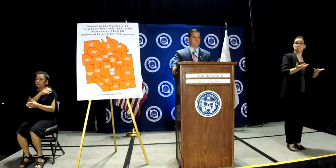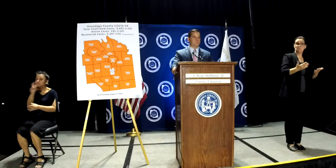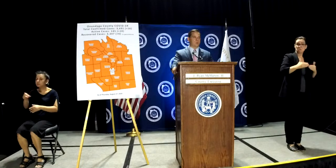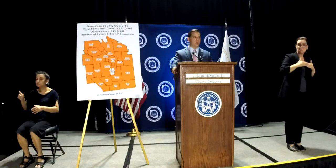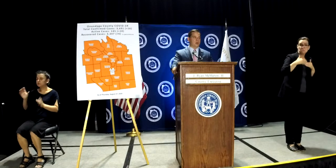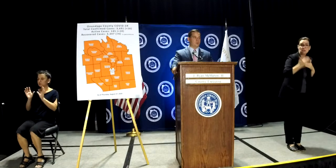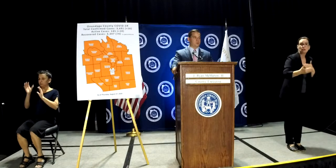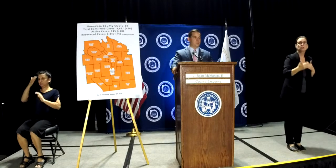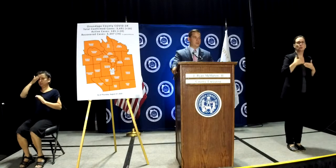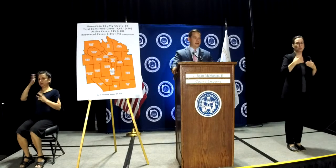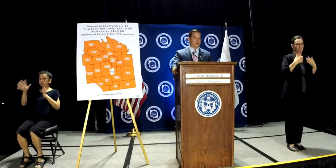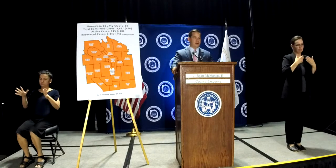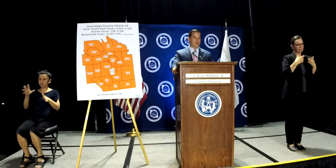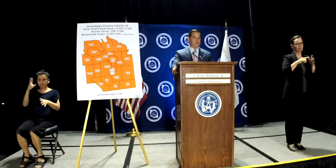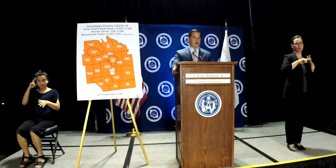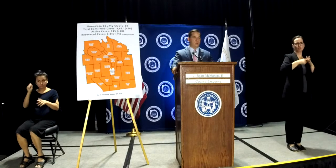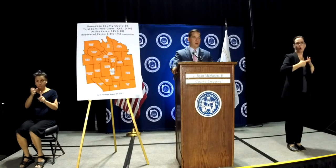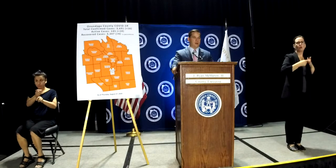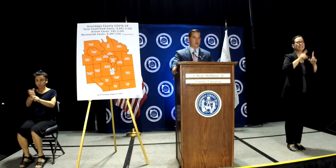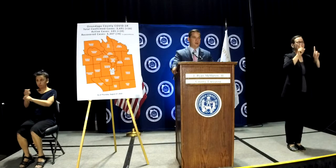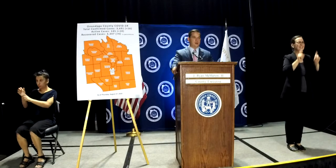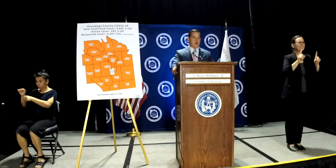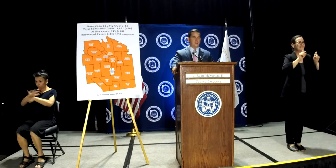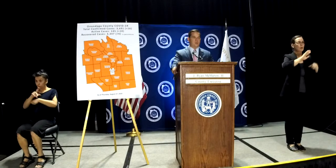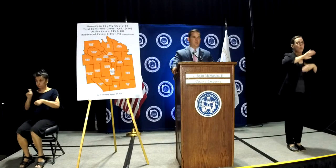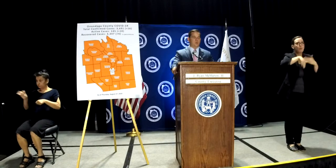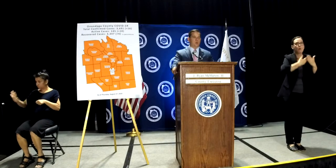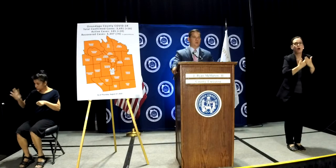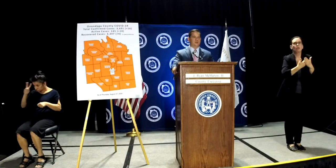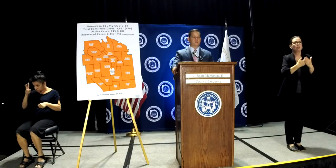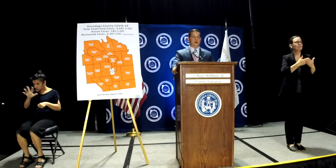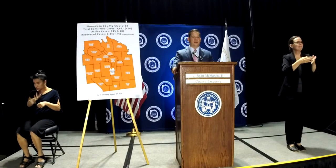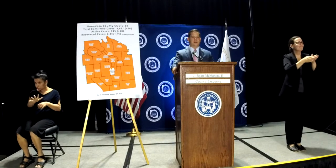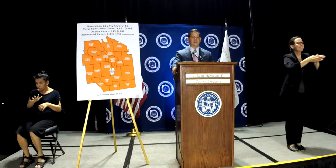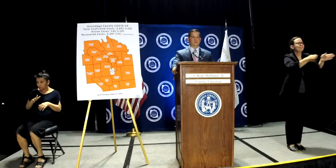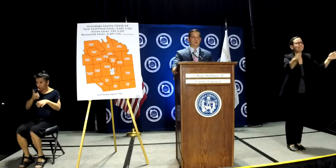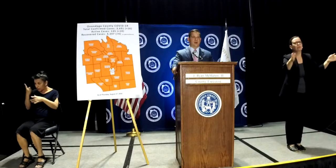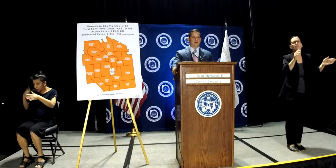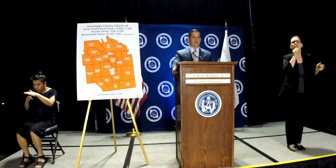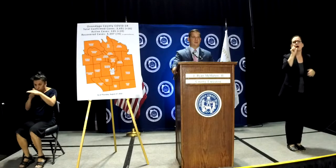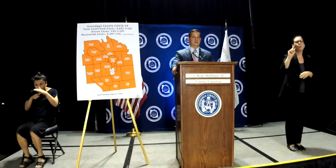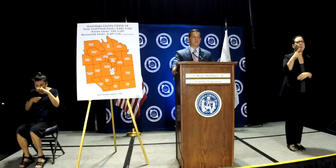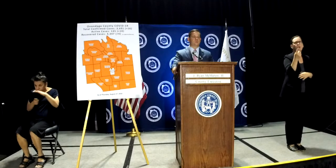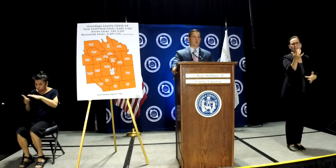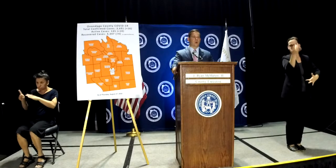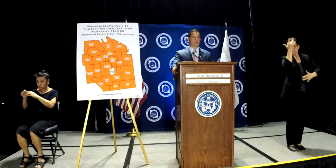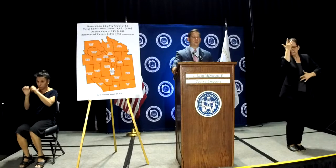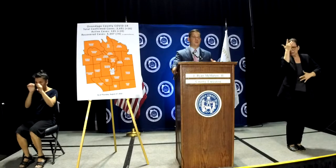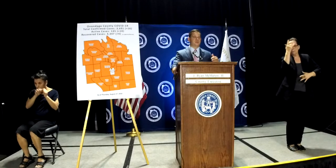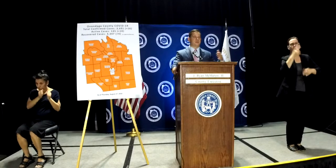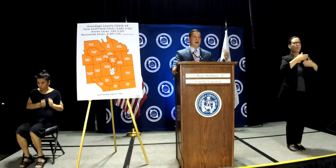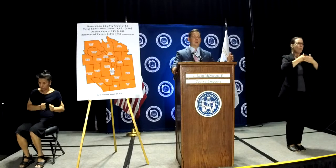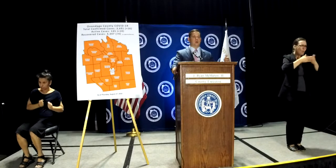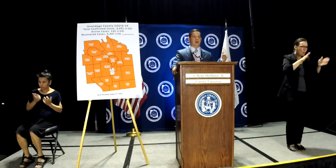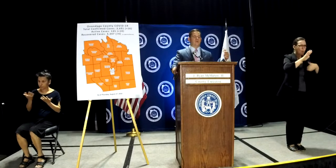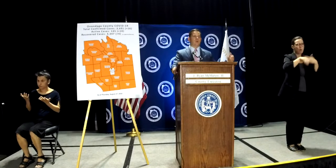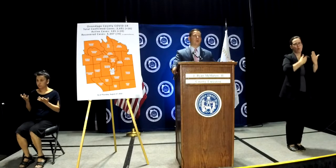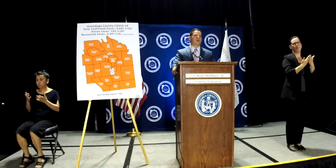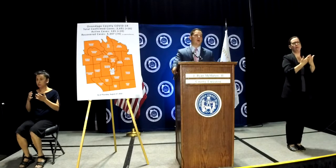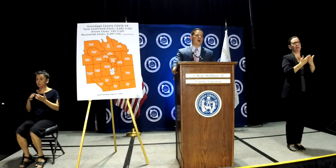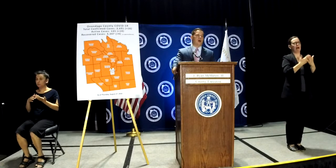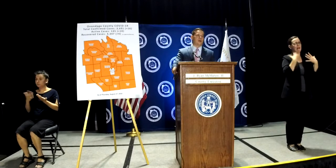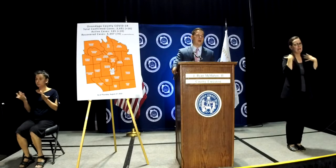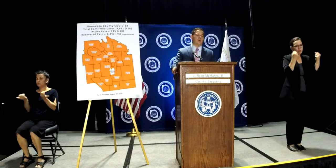hidden and able to attack the virus that way. And then when we really expanded the asymptomatic cases, we were able to do this at the macro